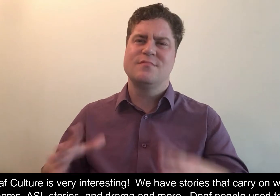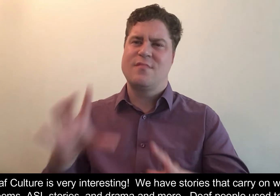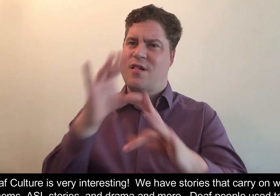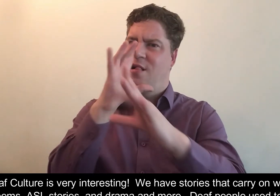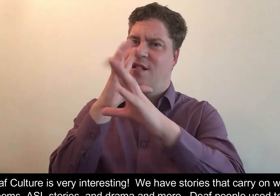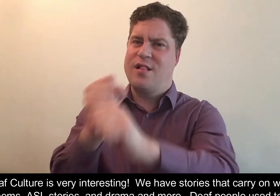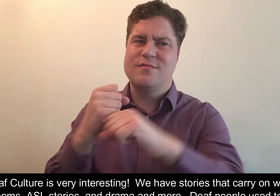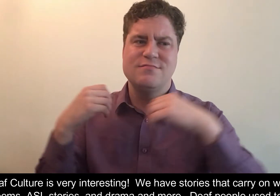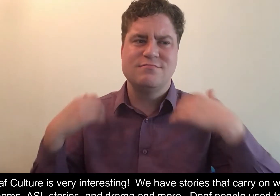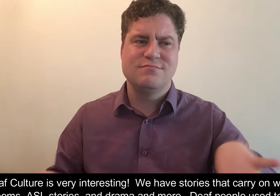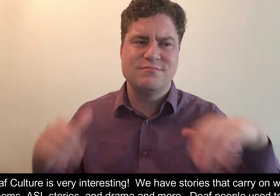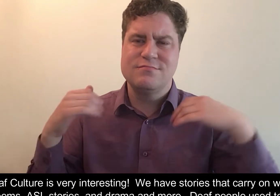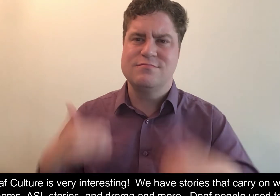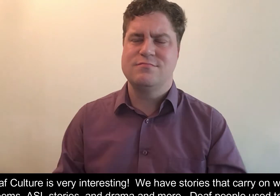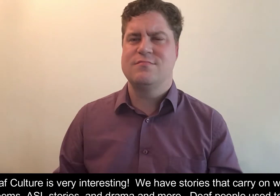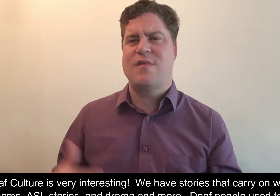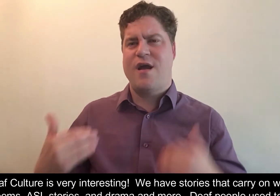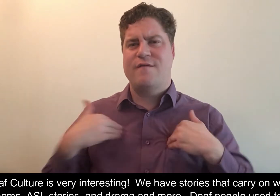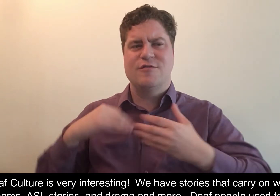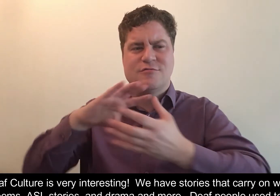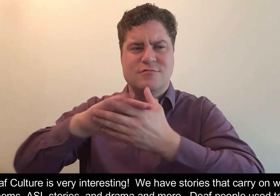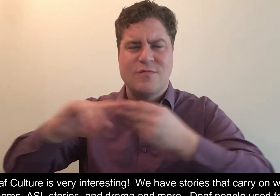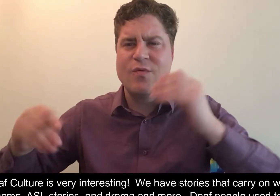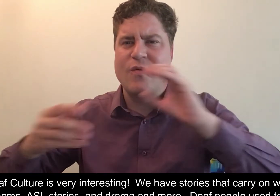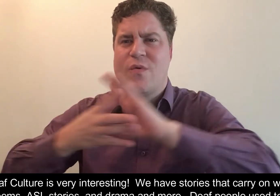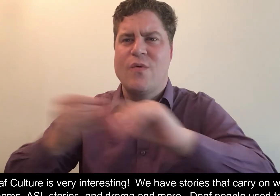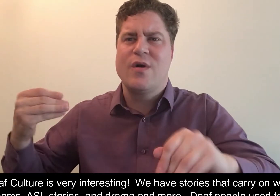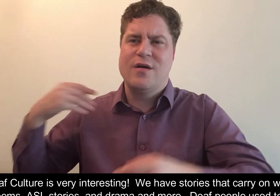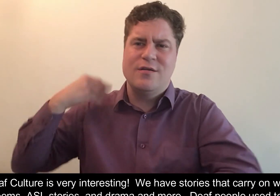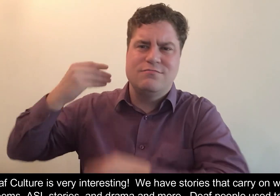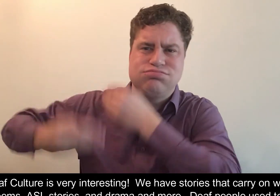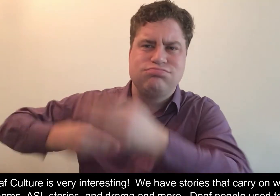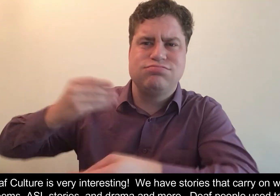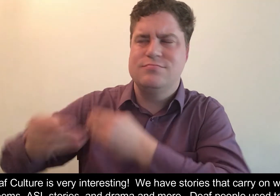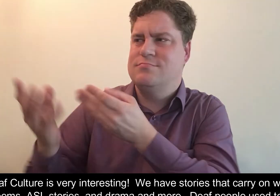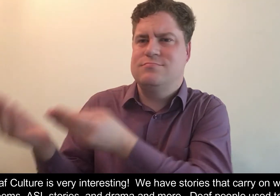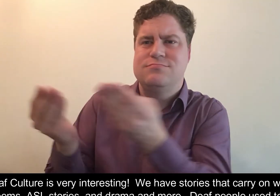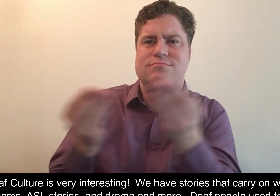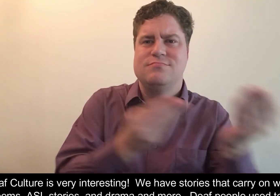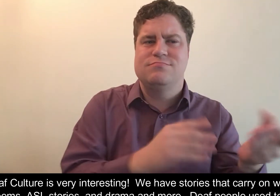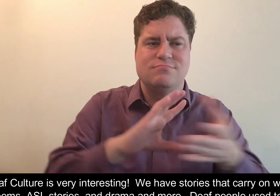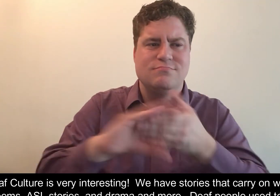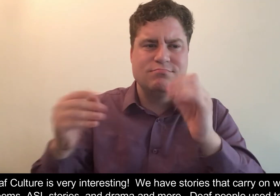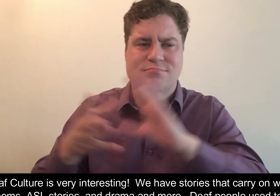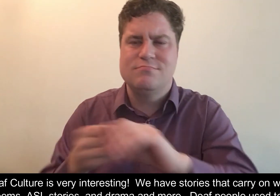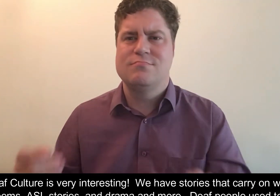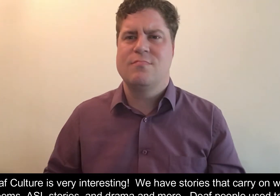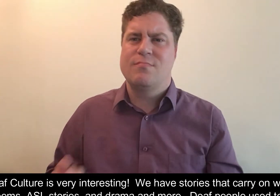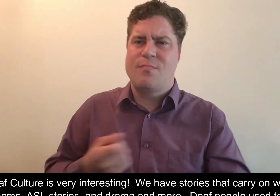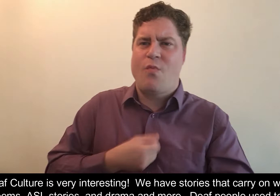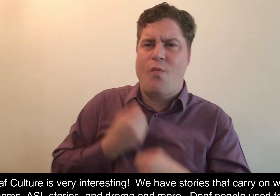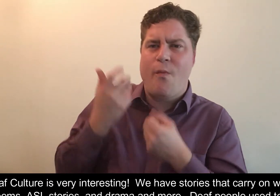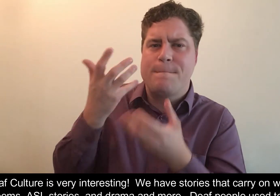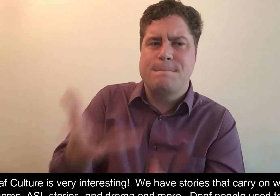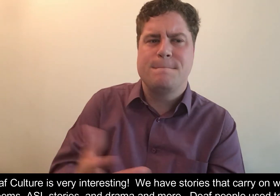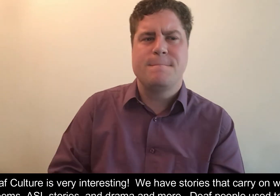Deaf culture, fascinating, very interesting. Stories, histories that have been passed down to